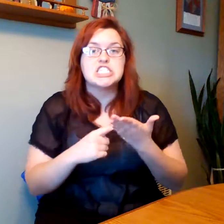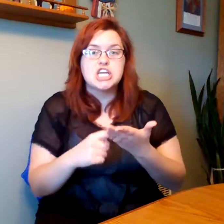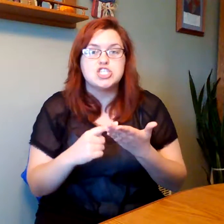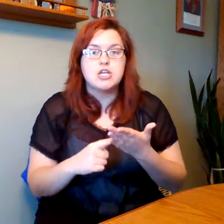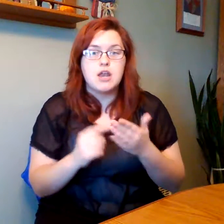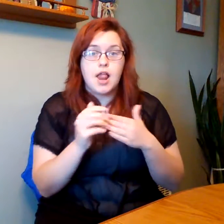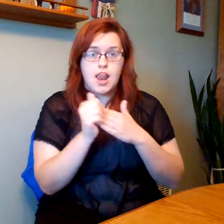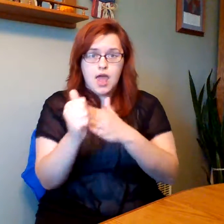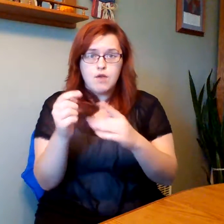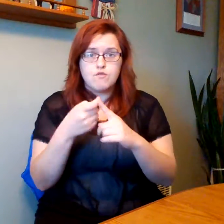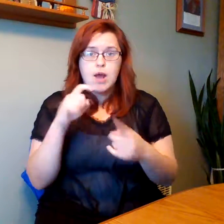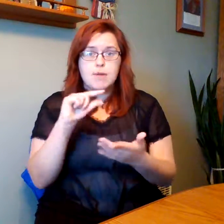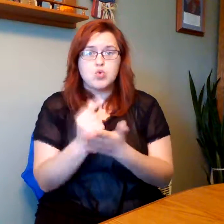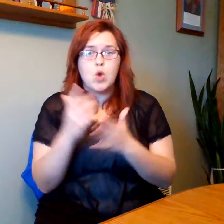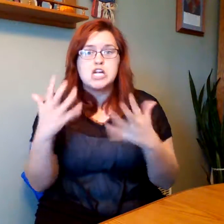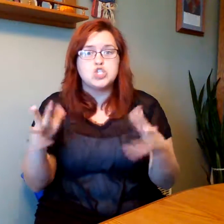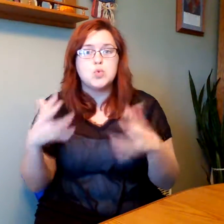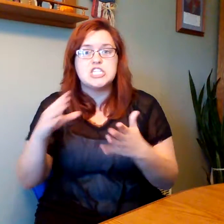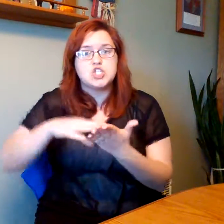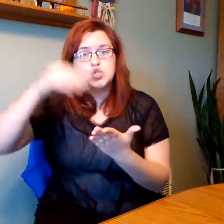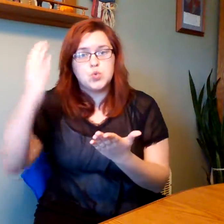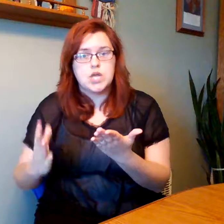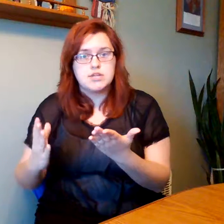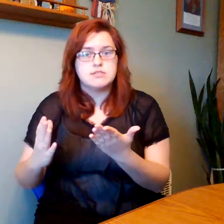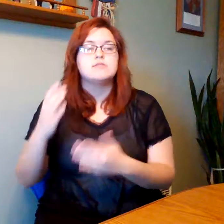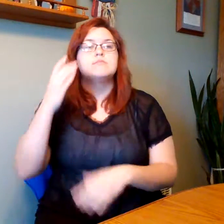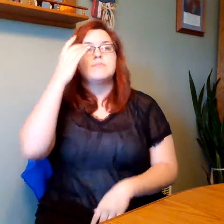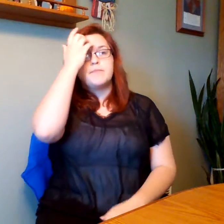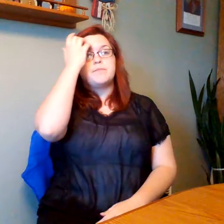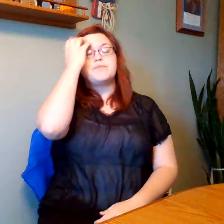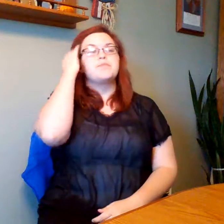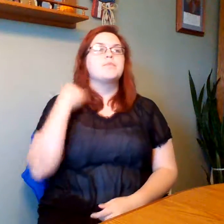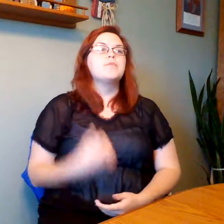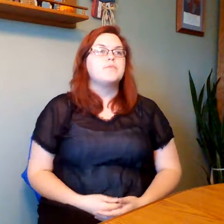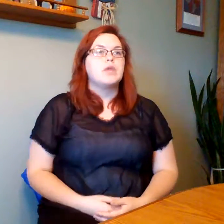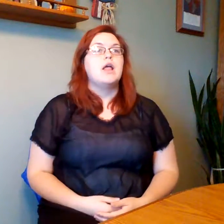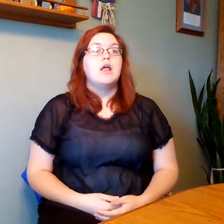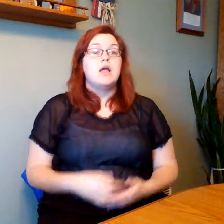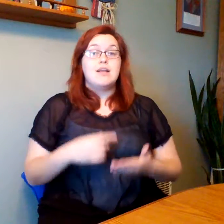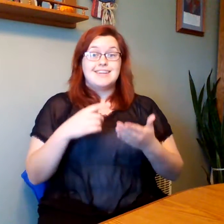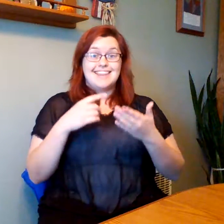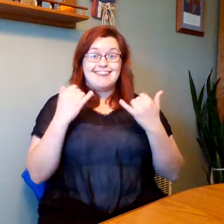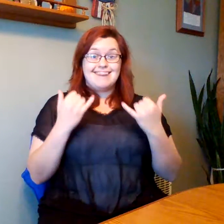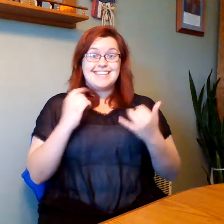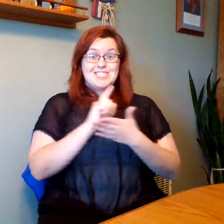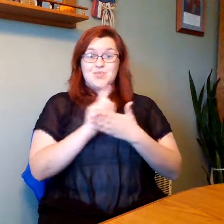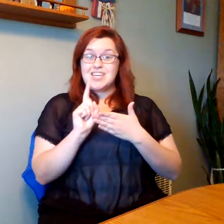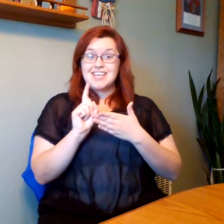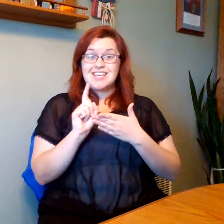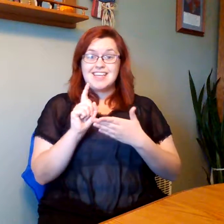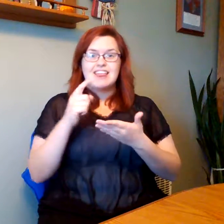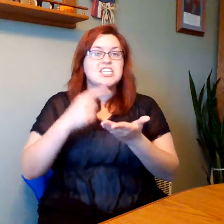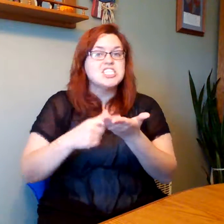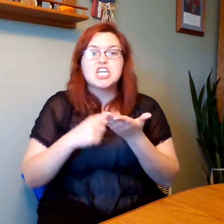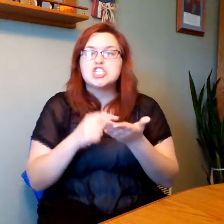meets once a week. These discussion sections do not meet this week. It's hard enough for you to get your schedules organized and have